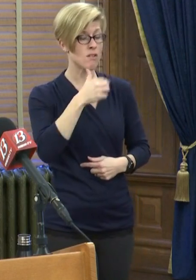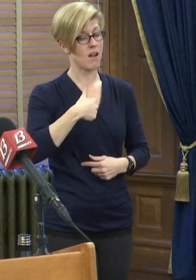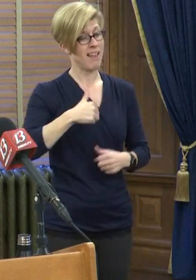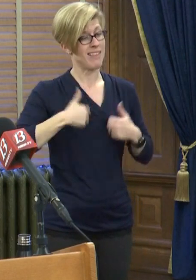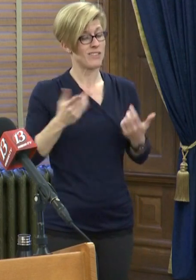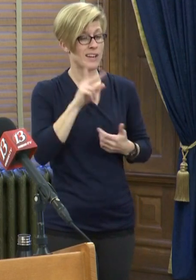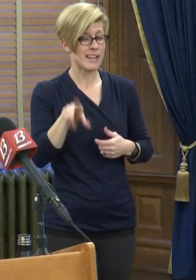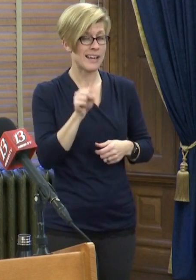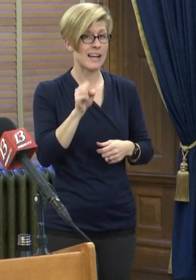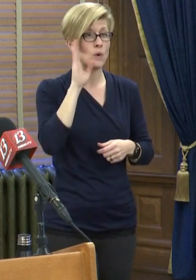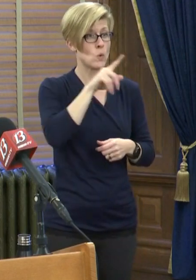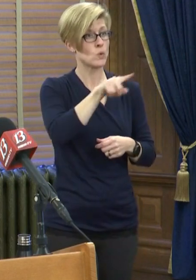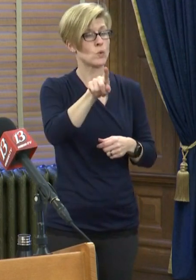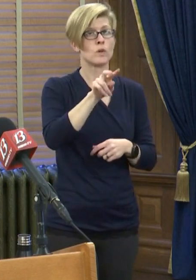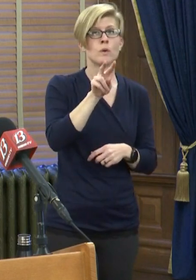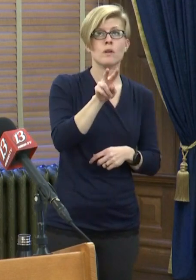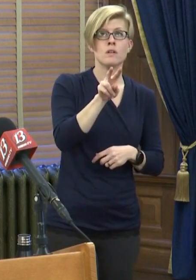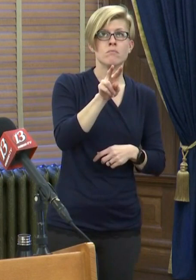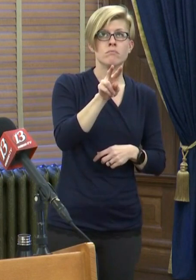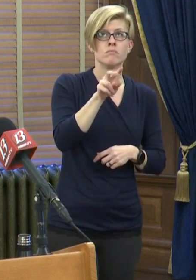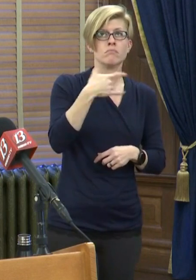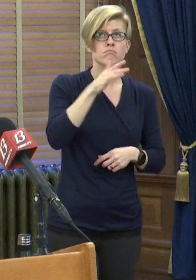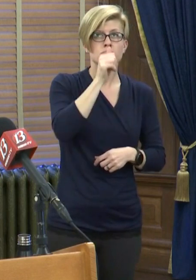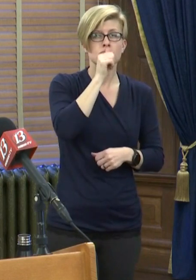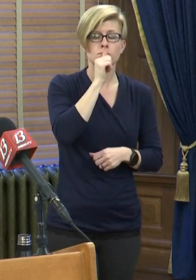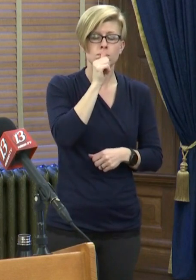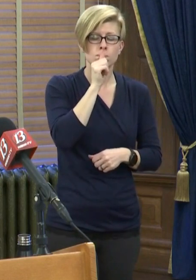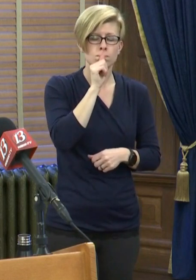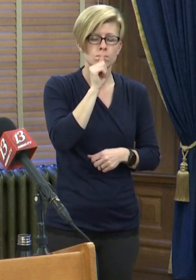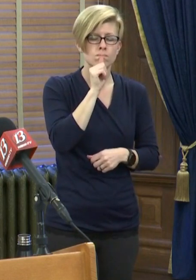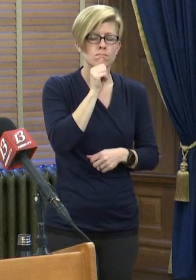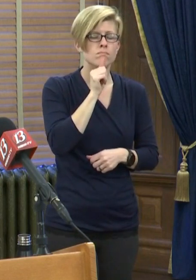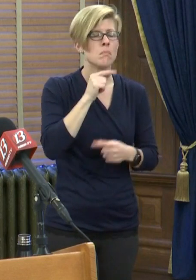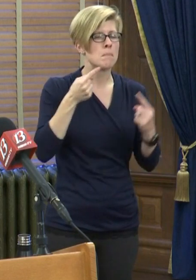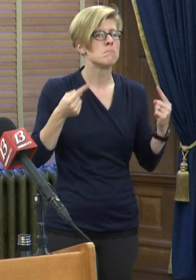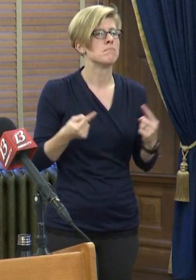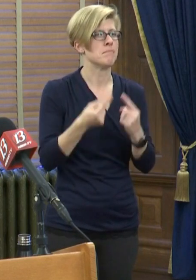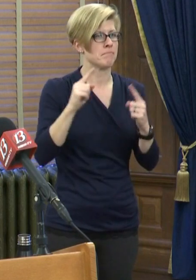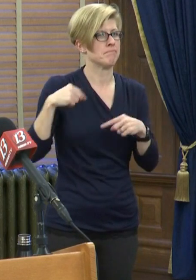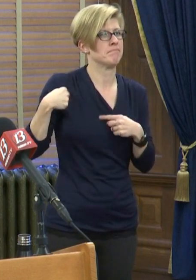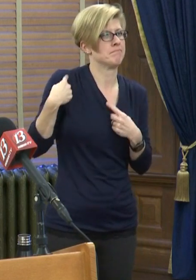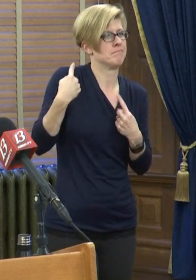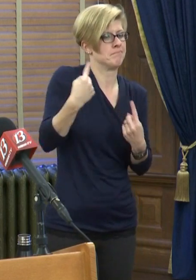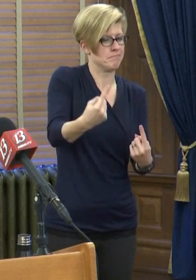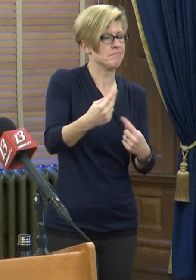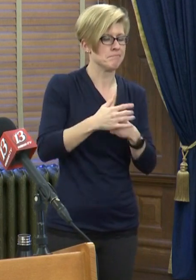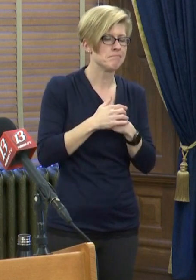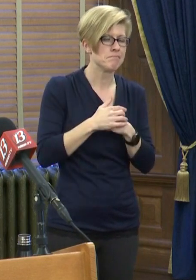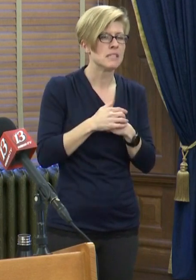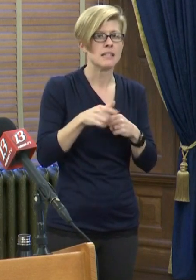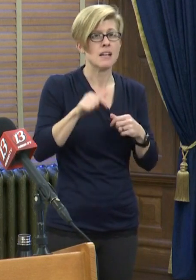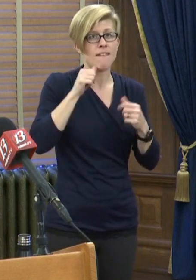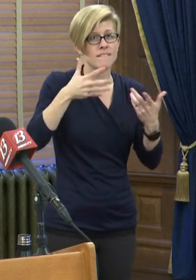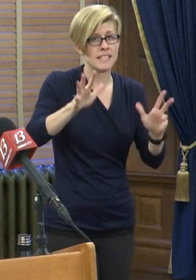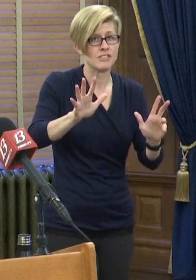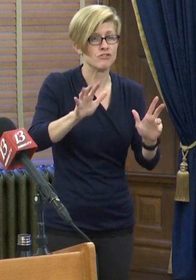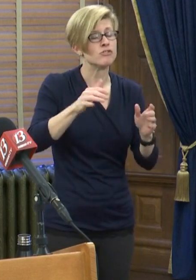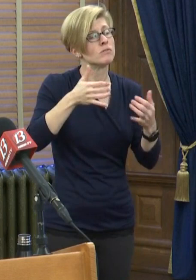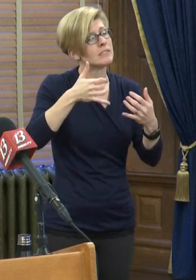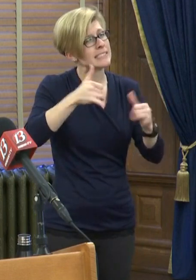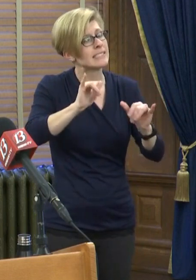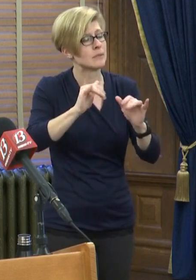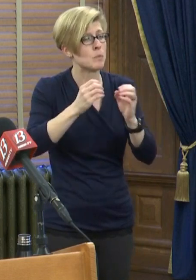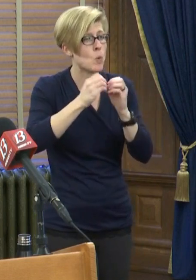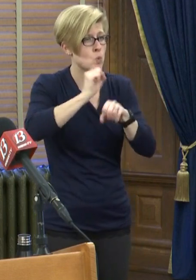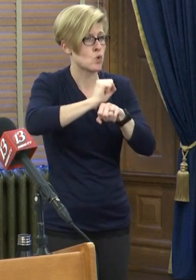know some of you watching today have gone through immeasurable hardships over this past year. There's still a lot of work to be done. But if there is a